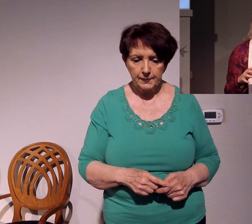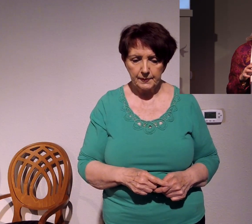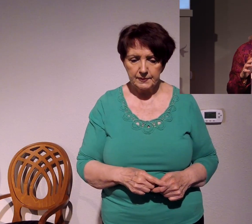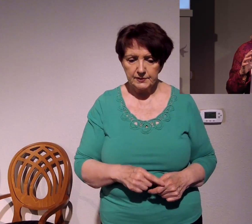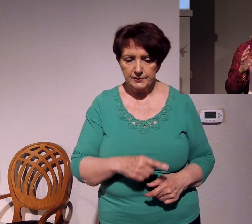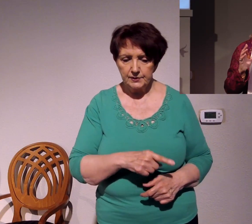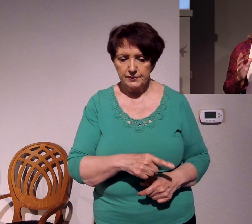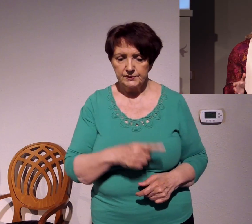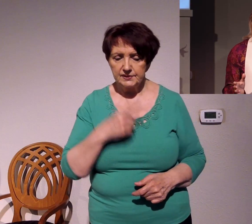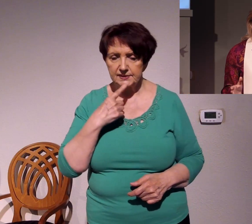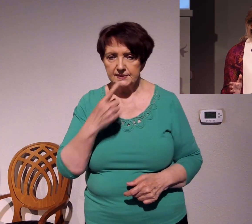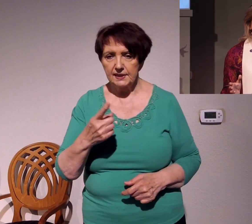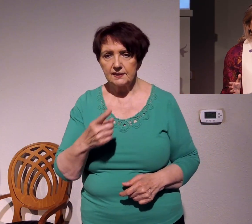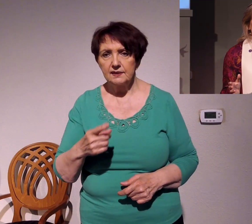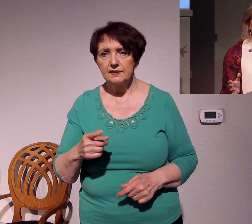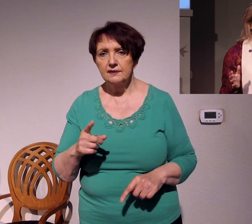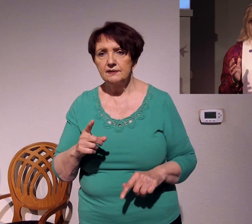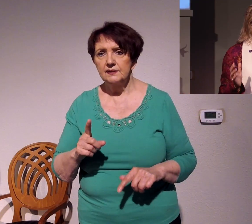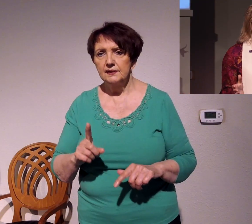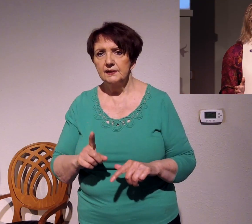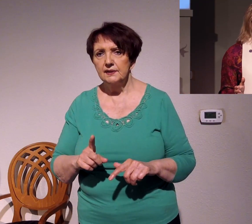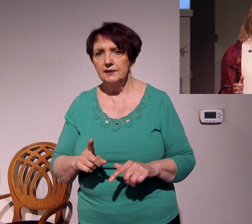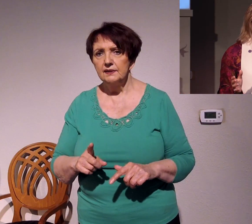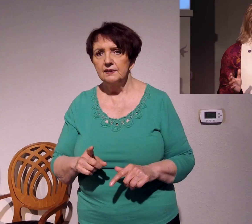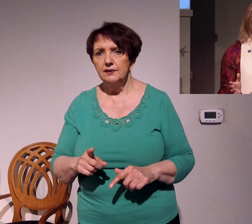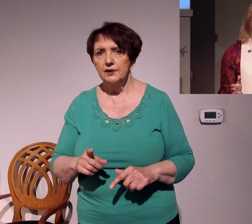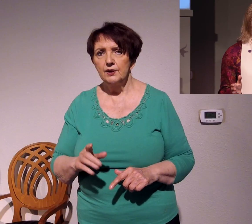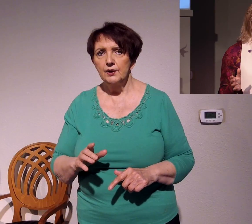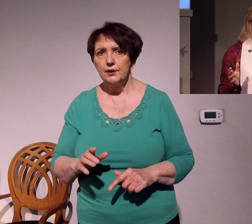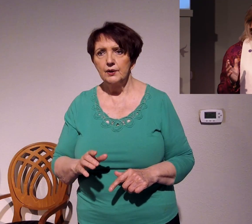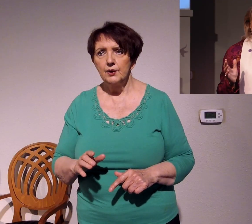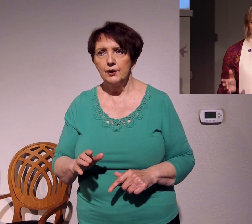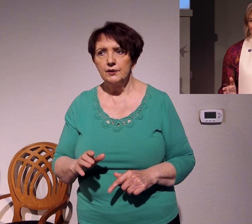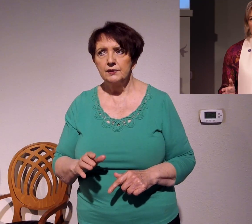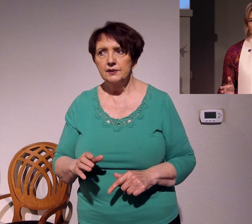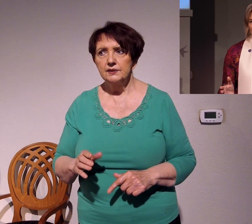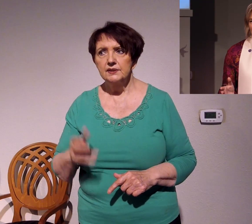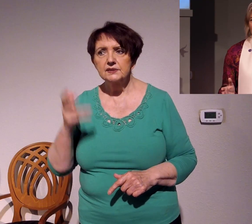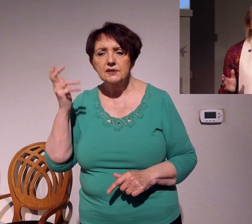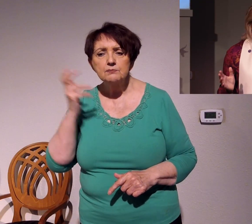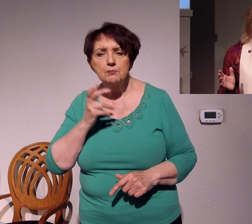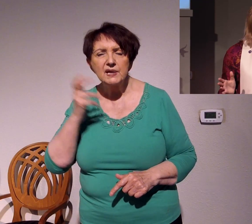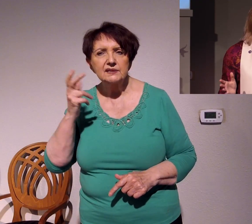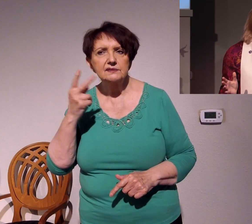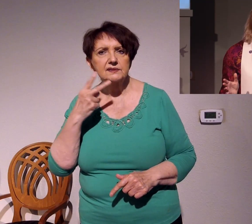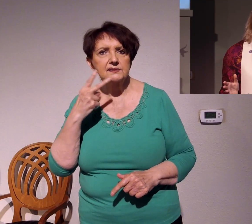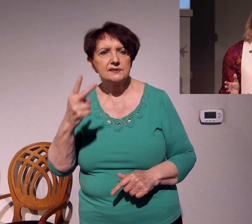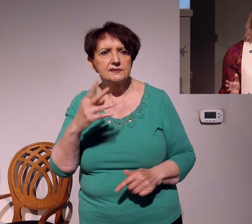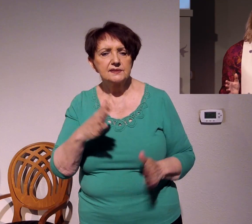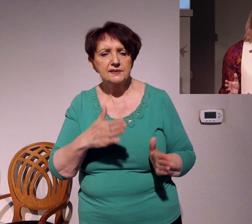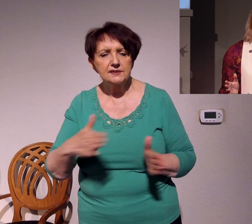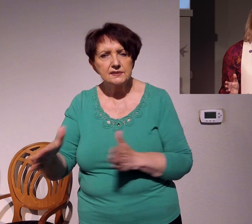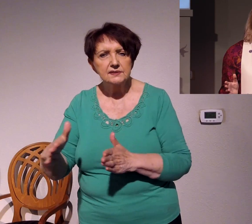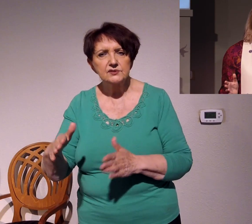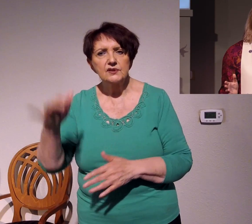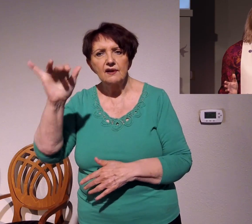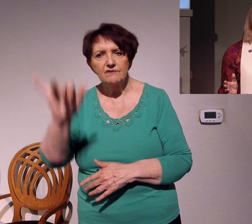said, I cannot tell you how amazing it is to see the intention of this community.